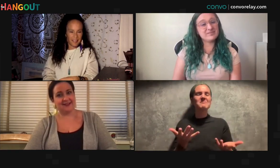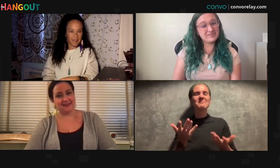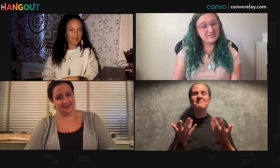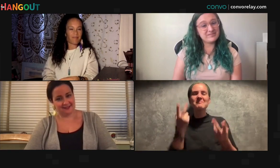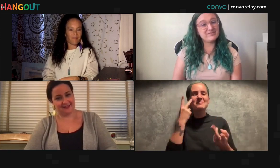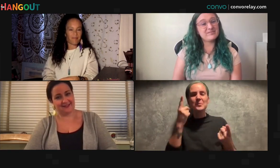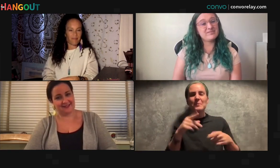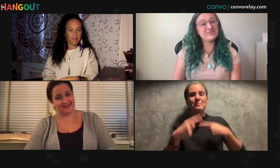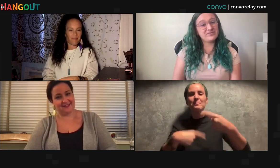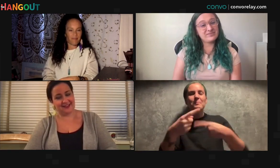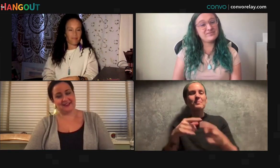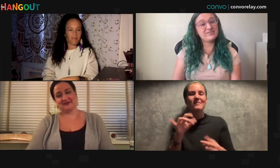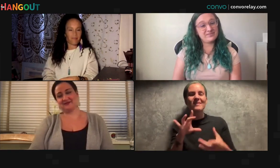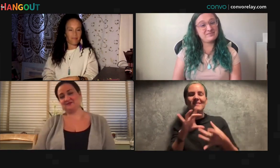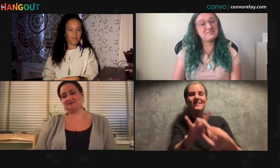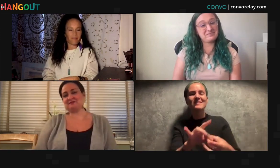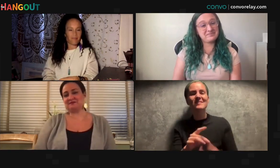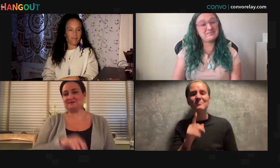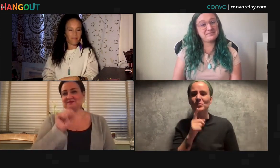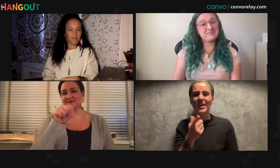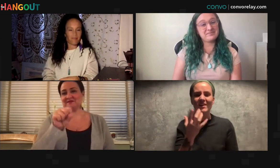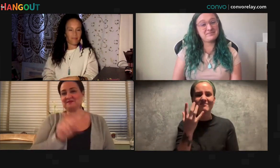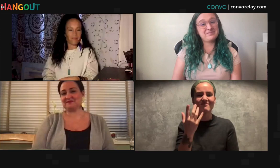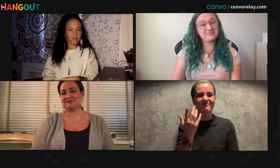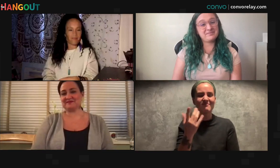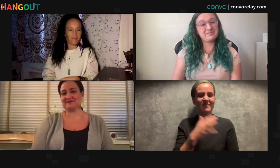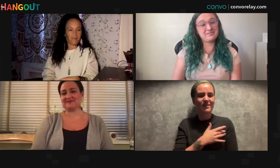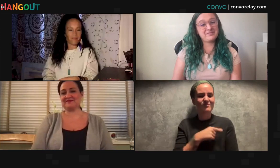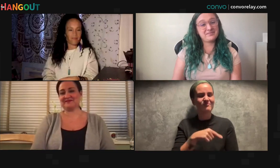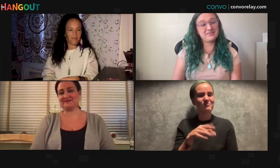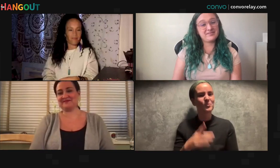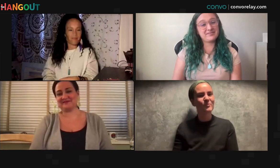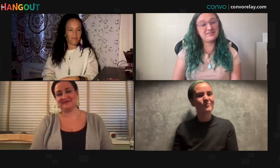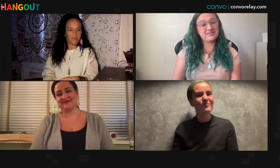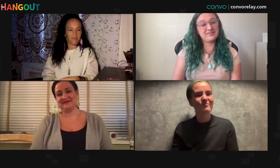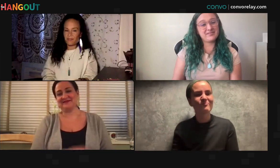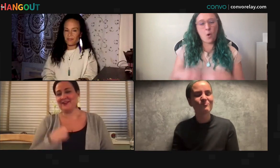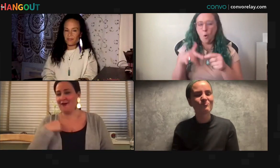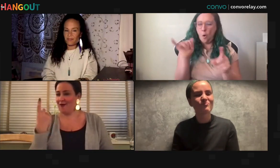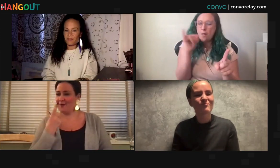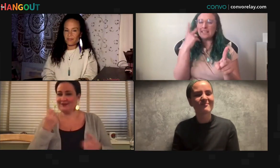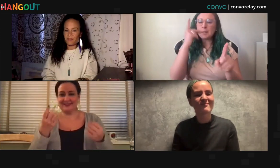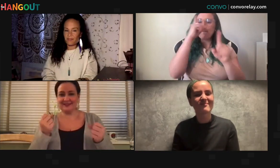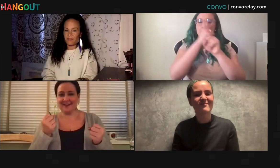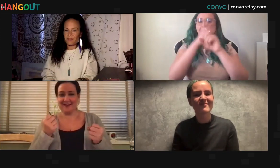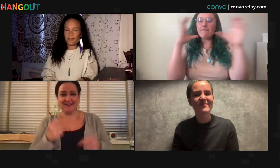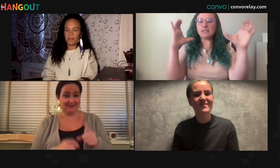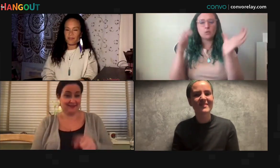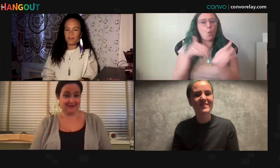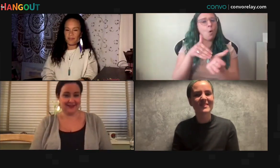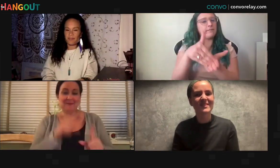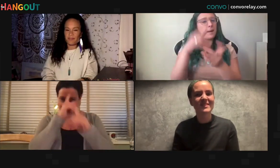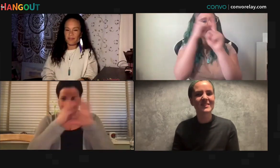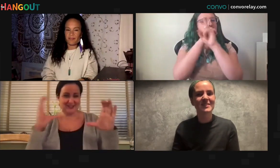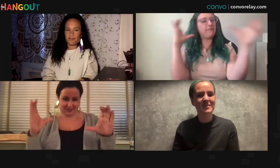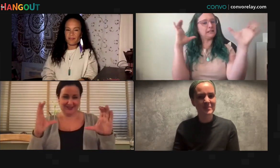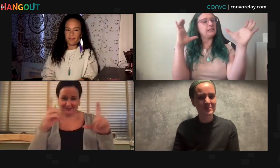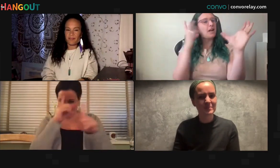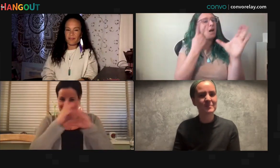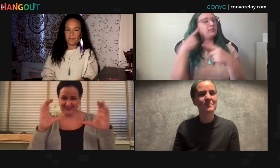think both work, and we'll see what really connects with the people. But yeah, I definitely agree with you.